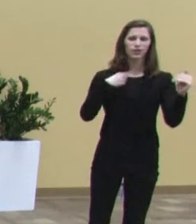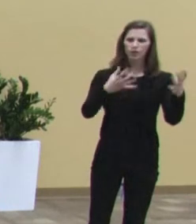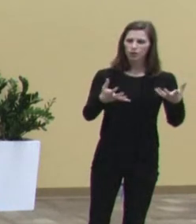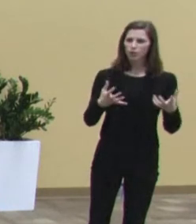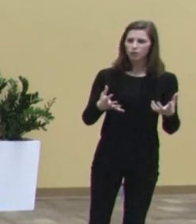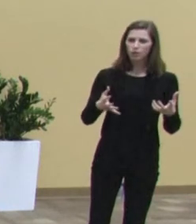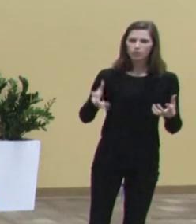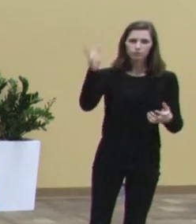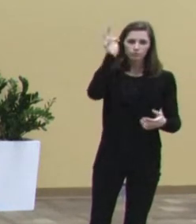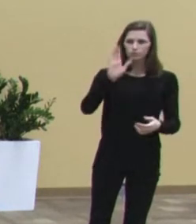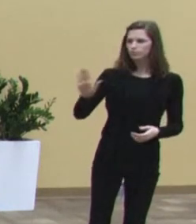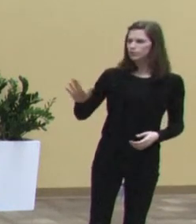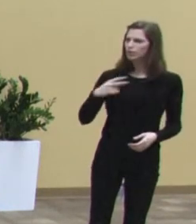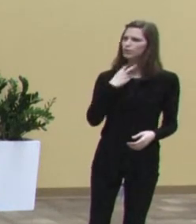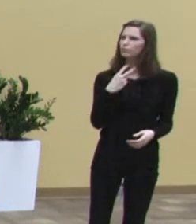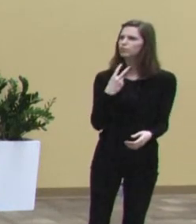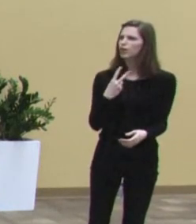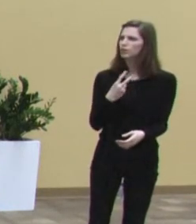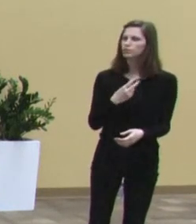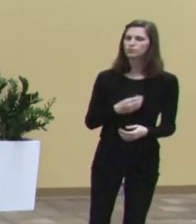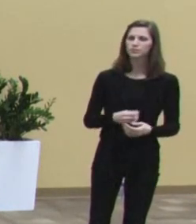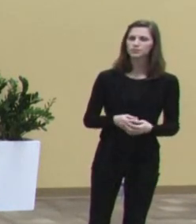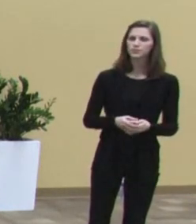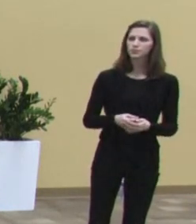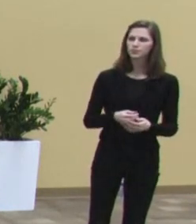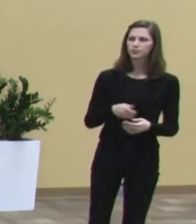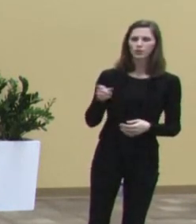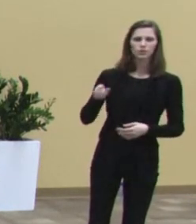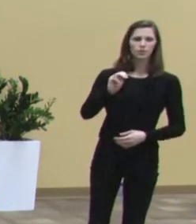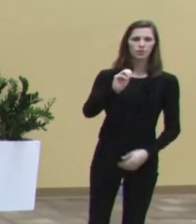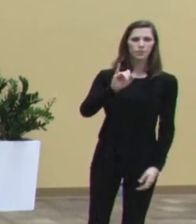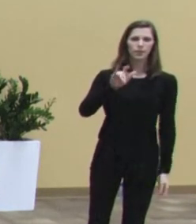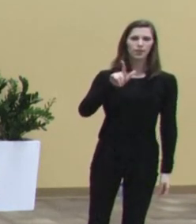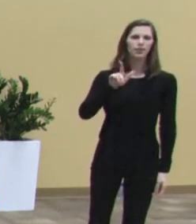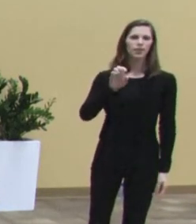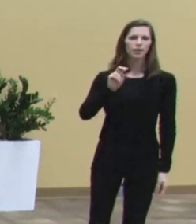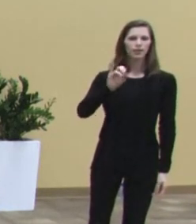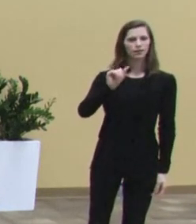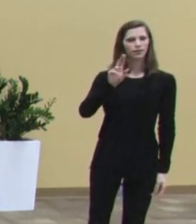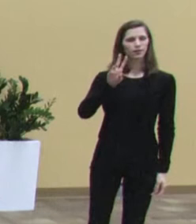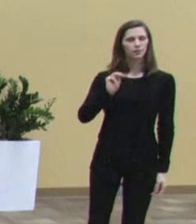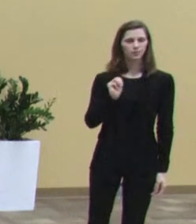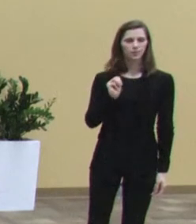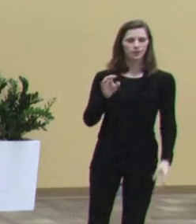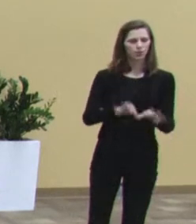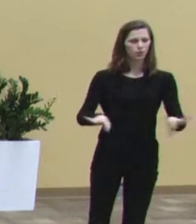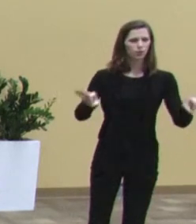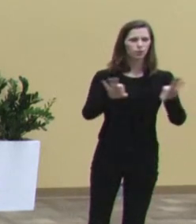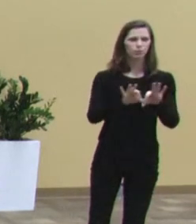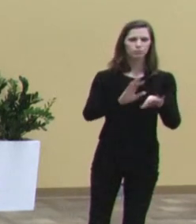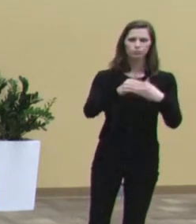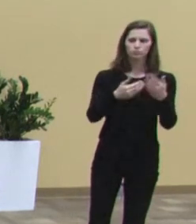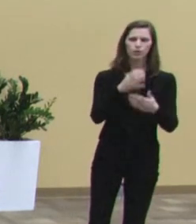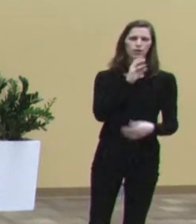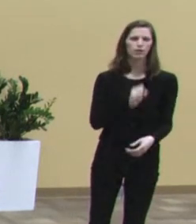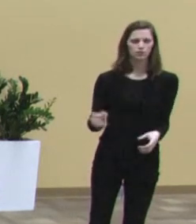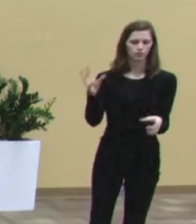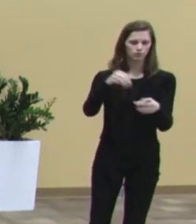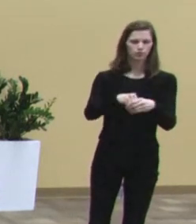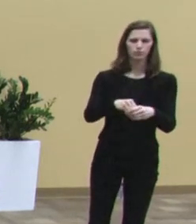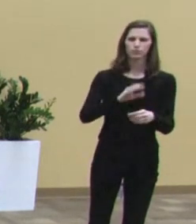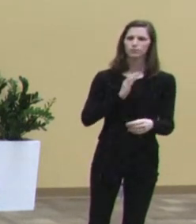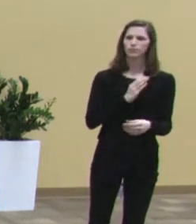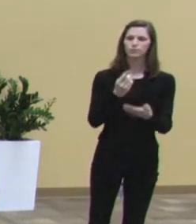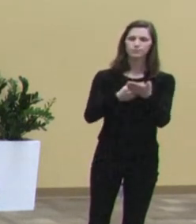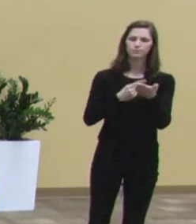her voice as a millennial. It's important to engage this group in our conversation, because all too many times we see civil